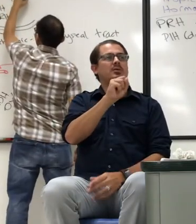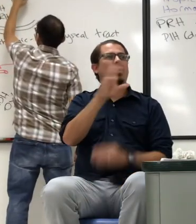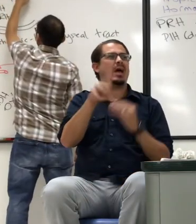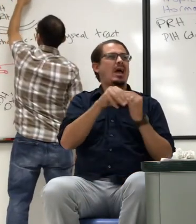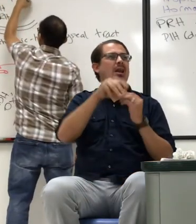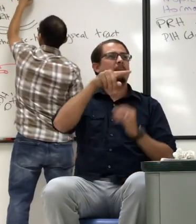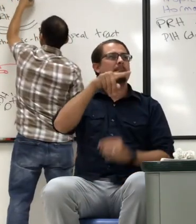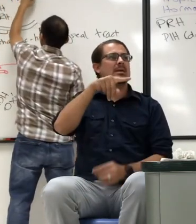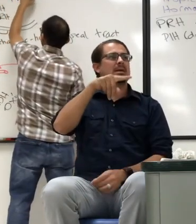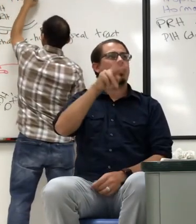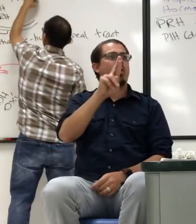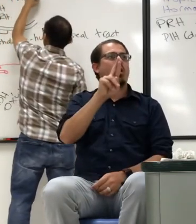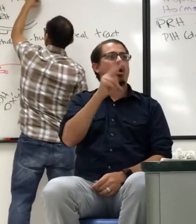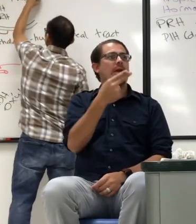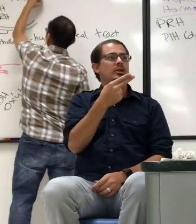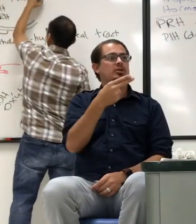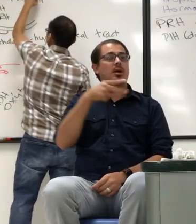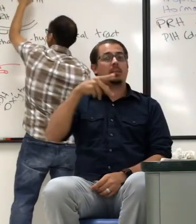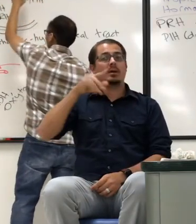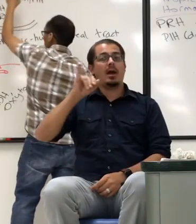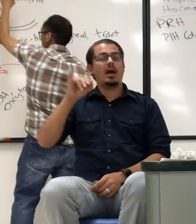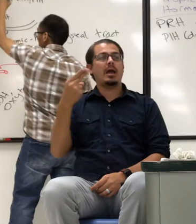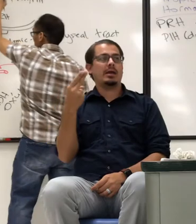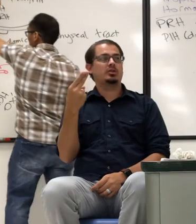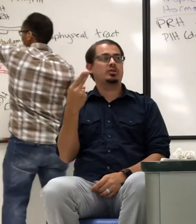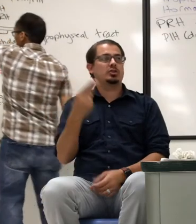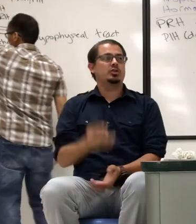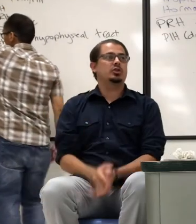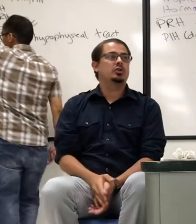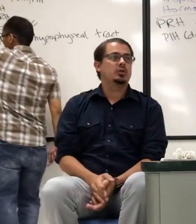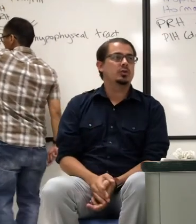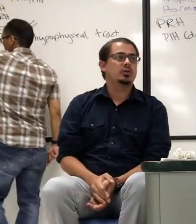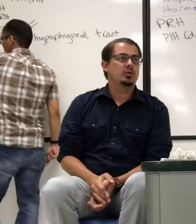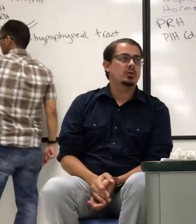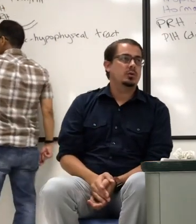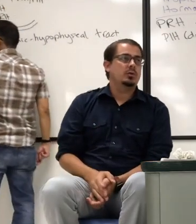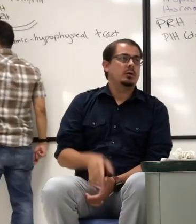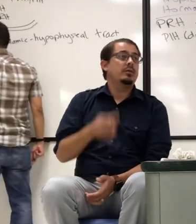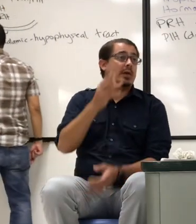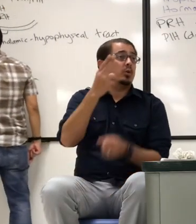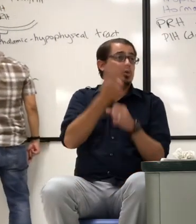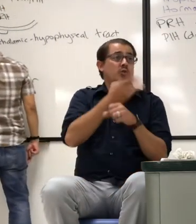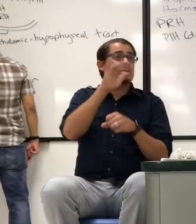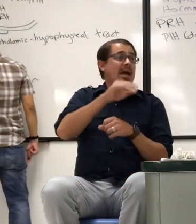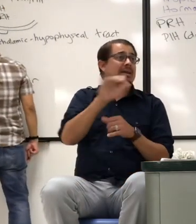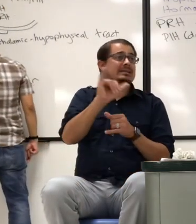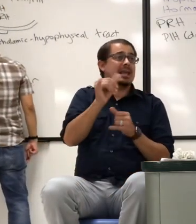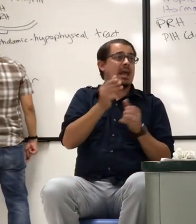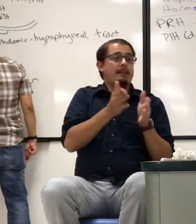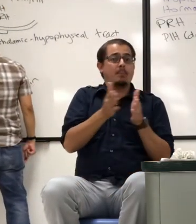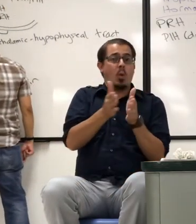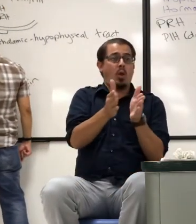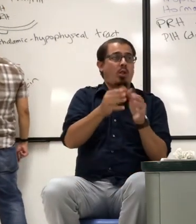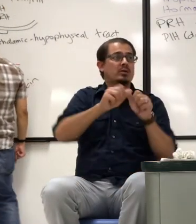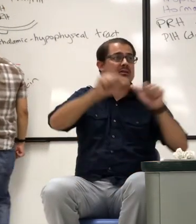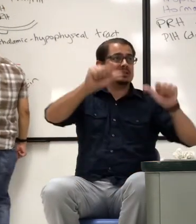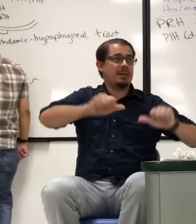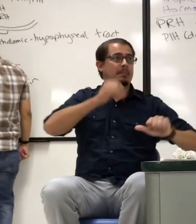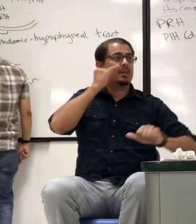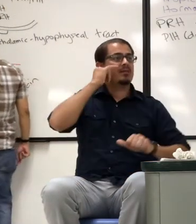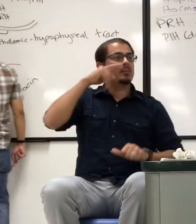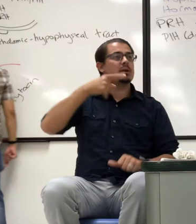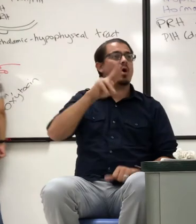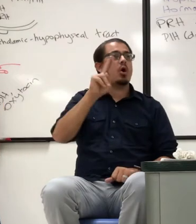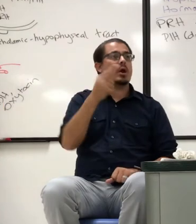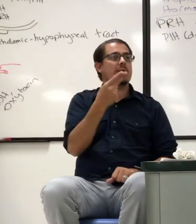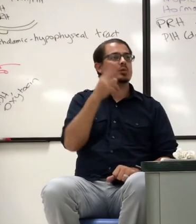PRH, PIH to the list up here. Again, they use the portal system, and if it's PRH, it'll stimulate the